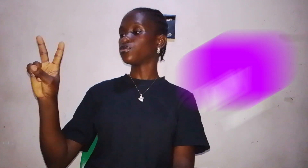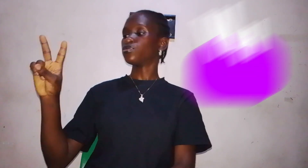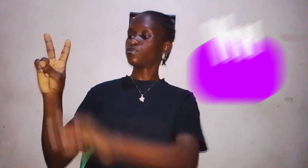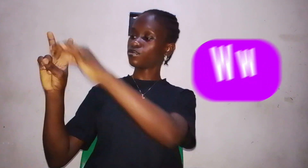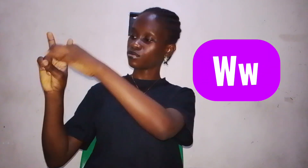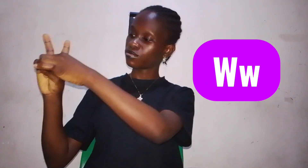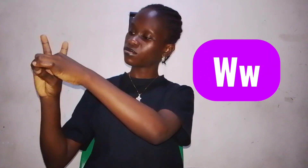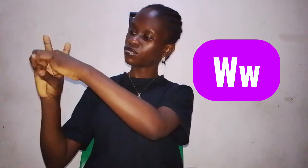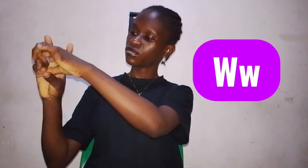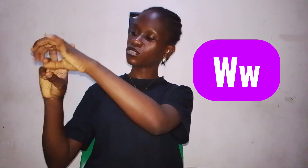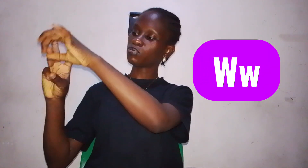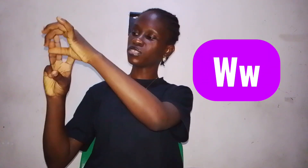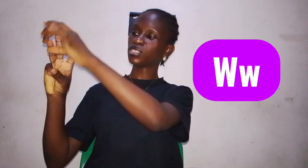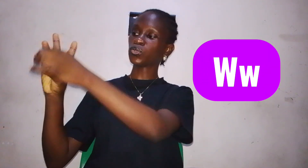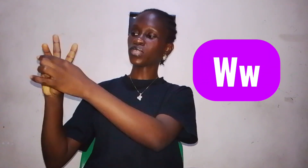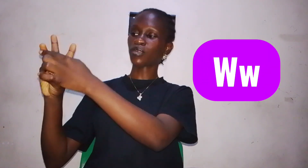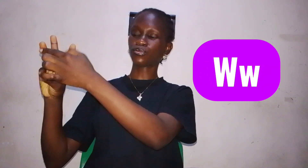W, just bring this one out.